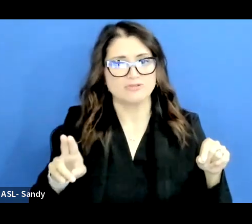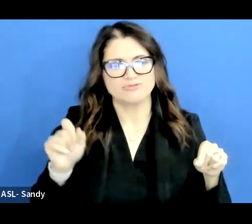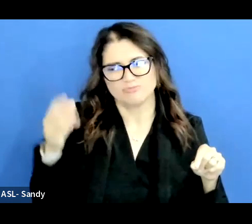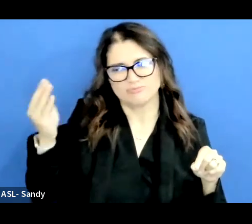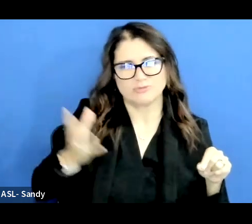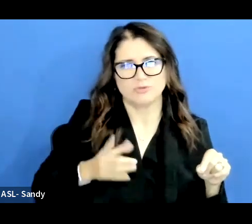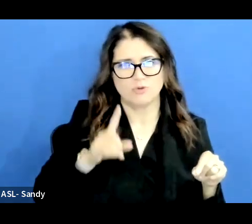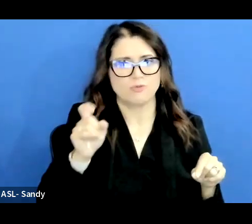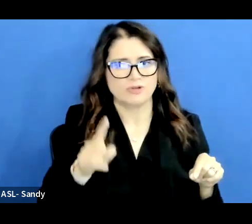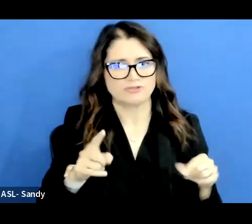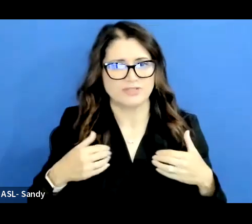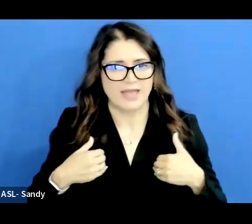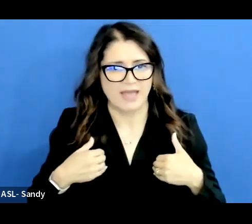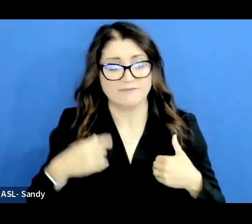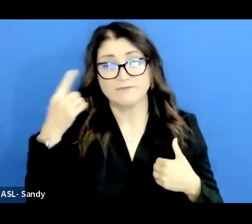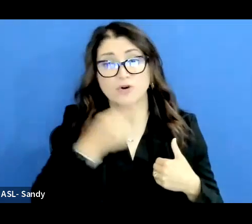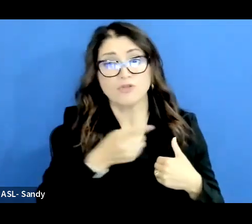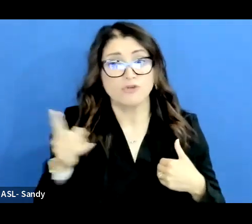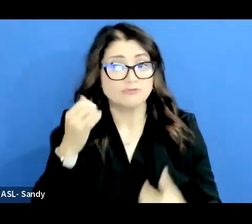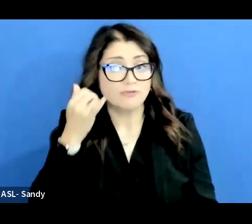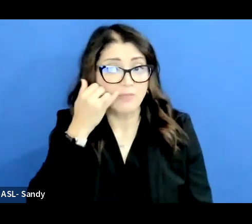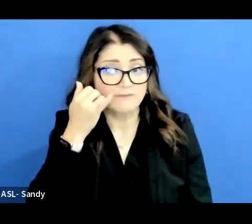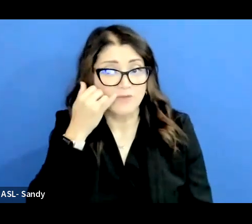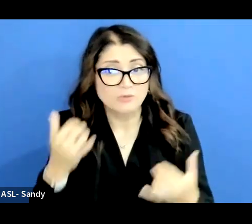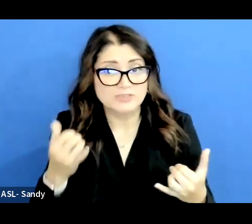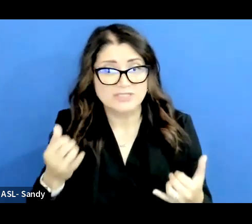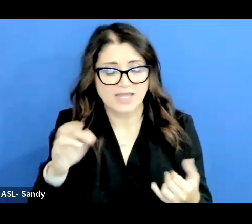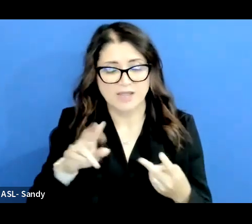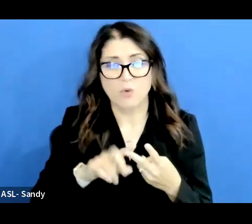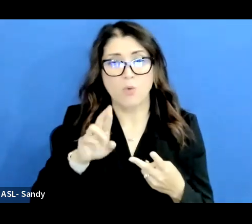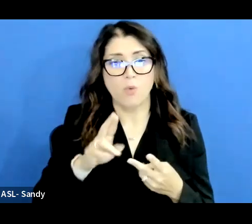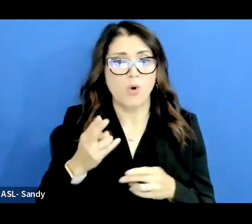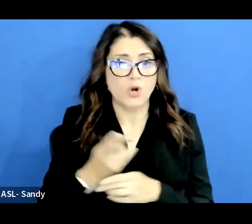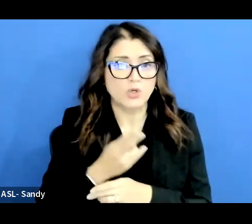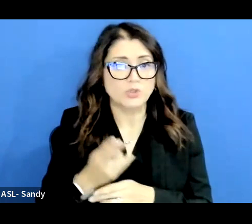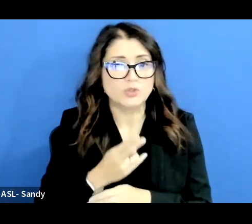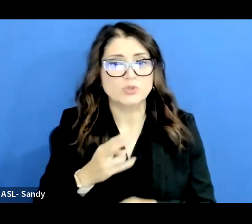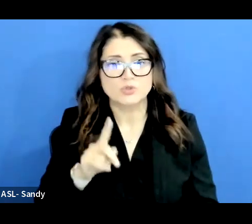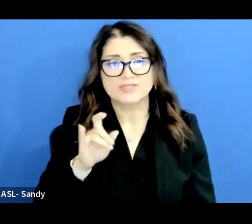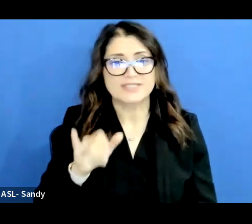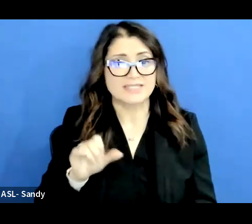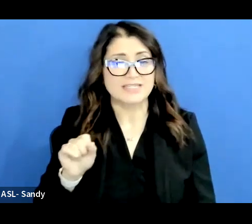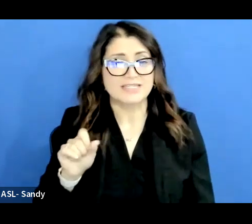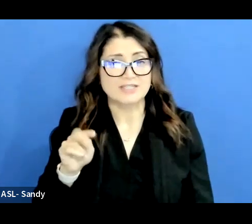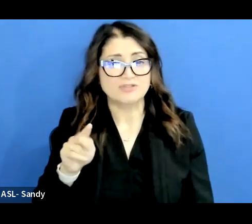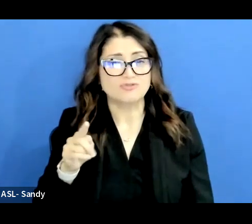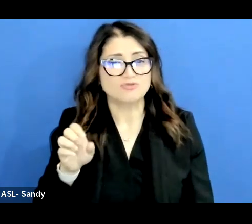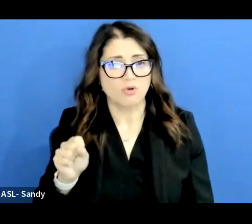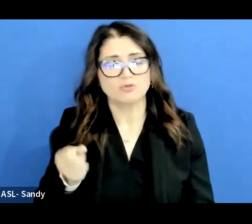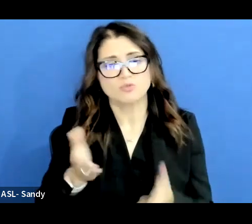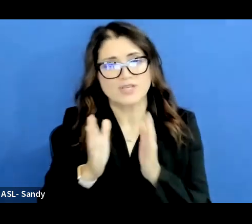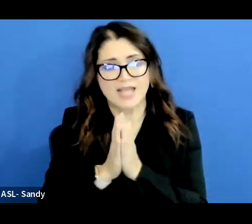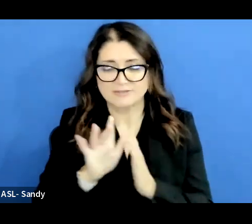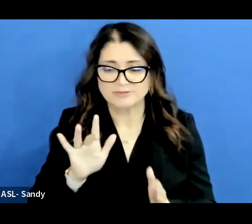question. For those of you on the phone today or using keystrokes, we ask that you press